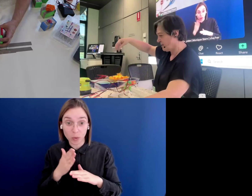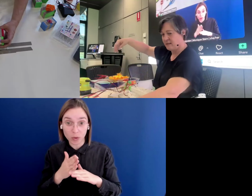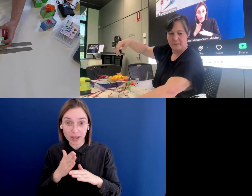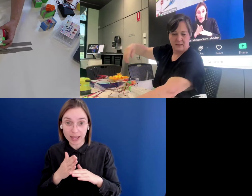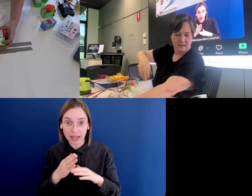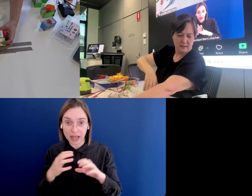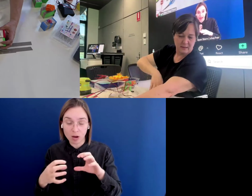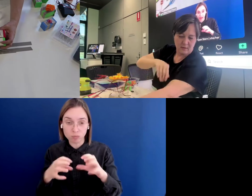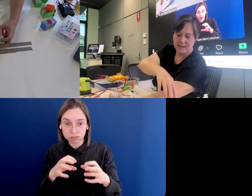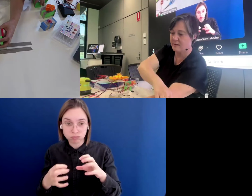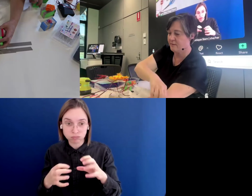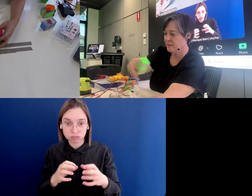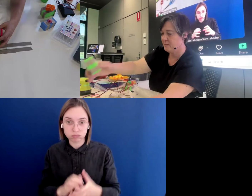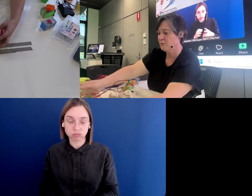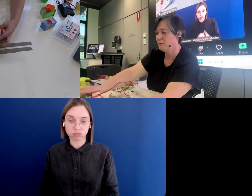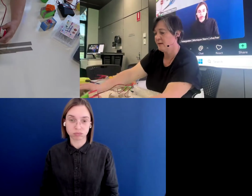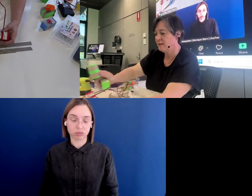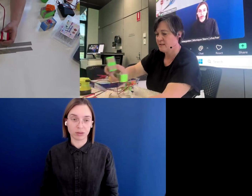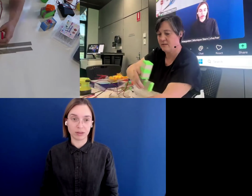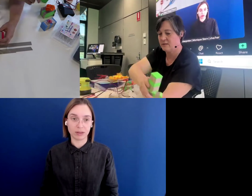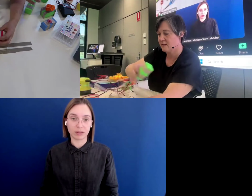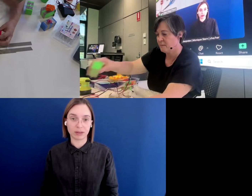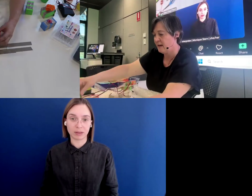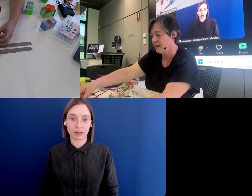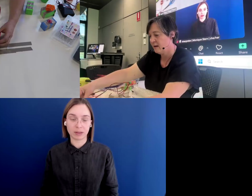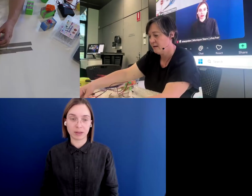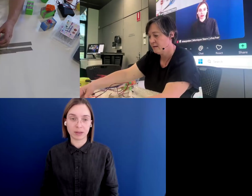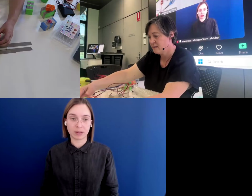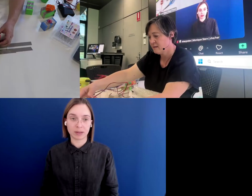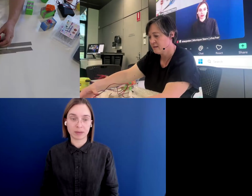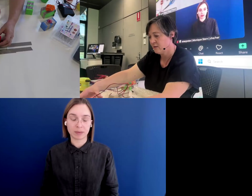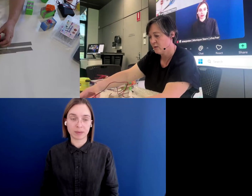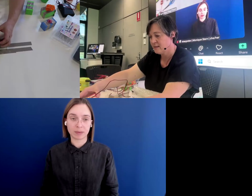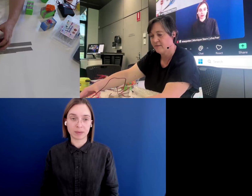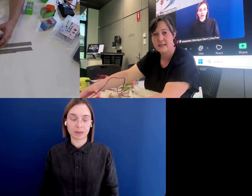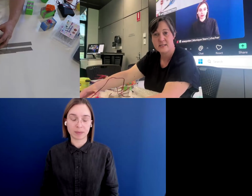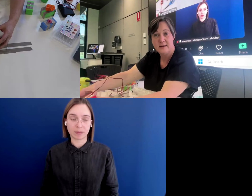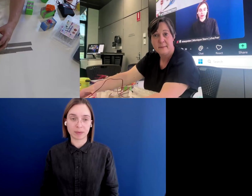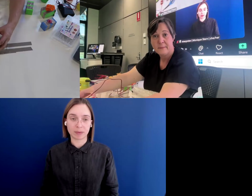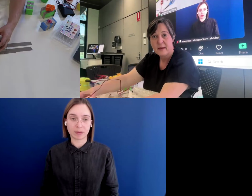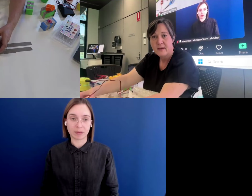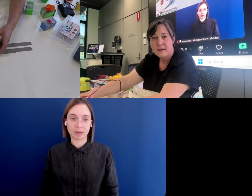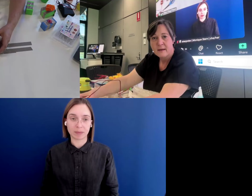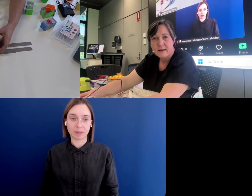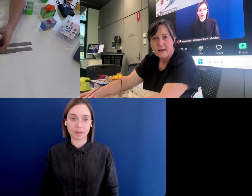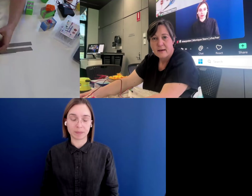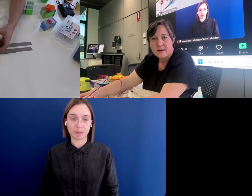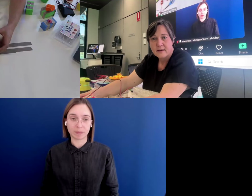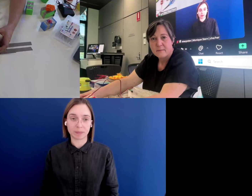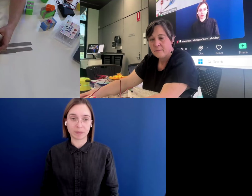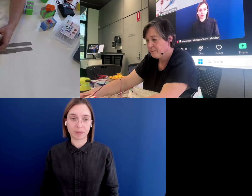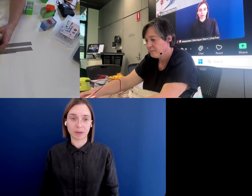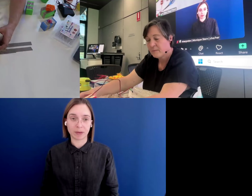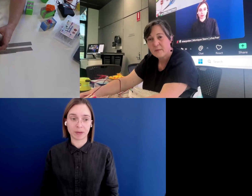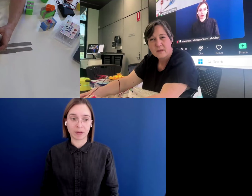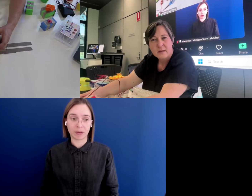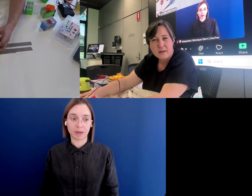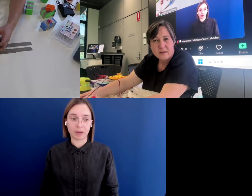It might actually be nicer for people if I just use a plain color so that it's not quite so flashy.